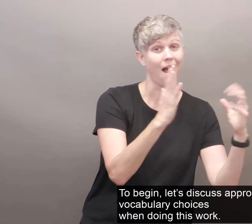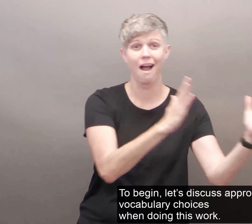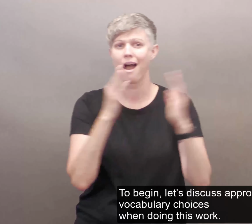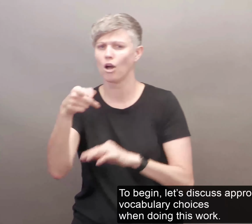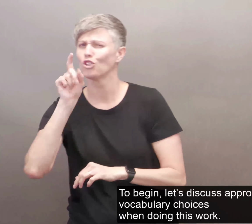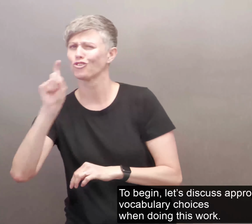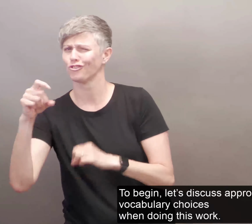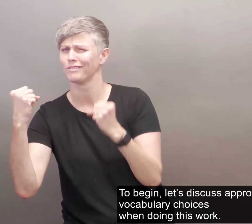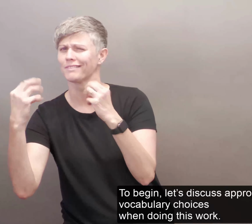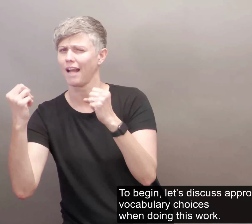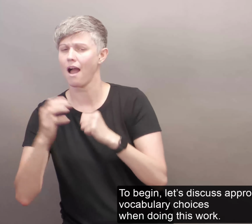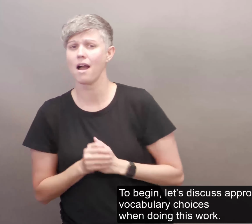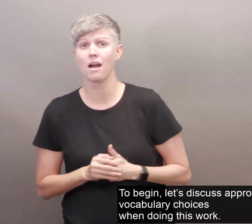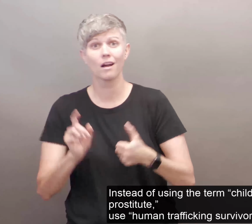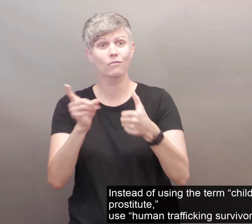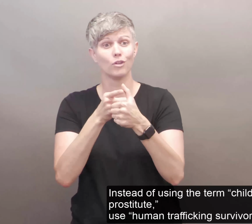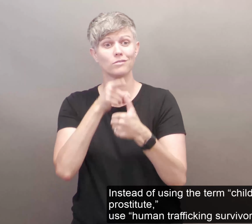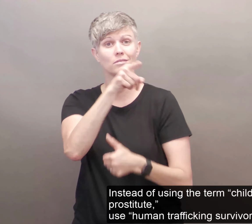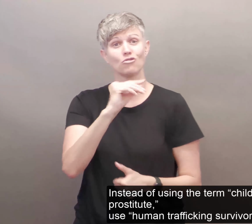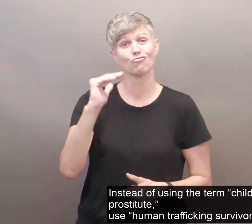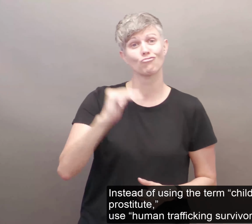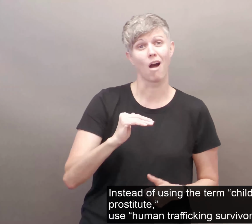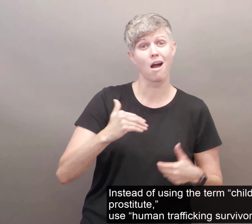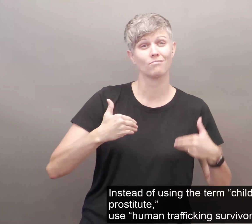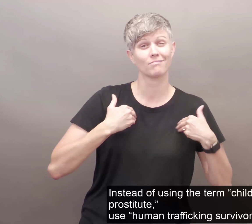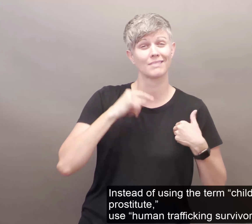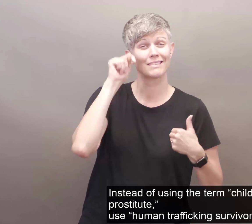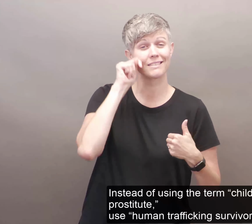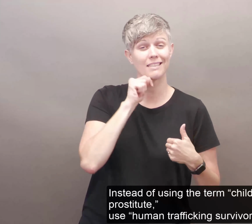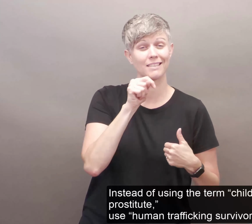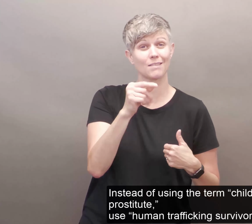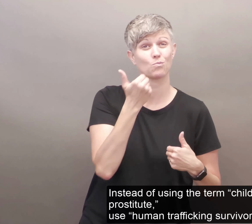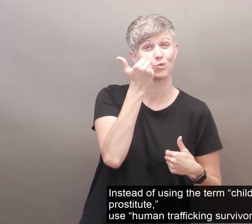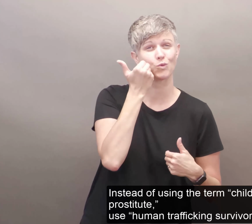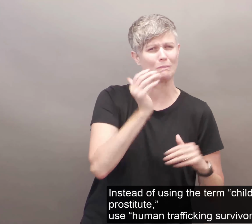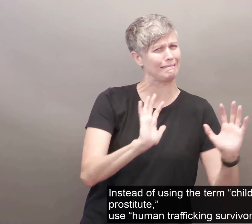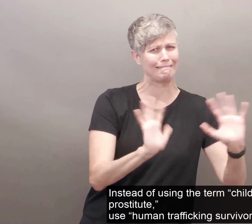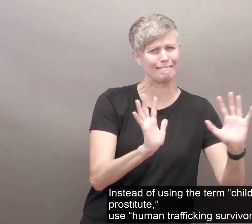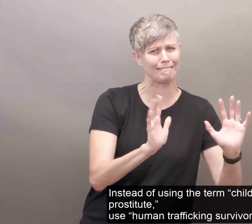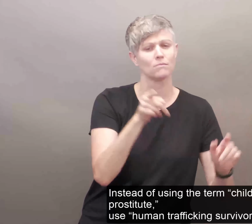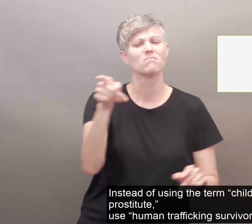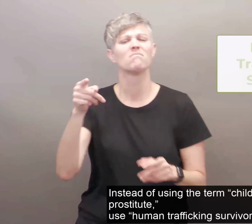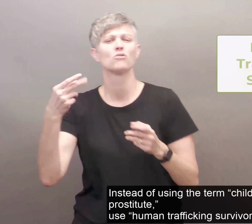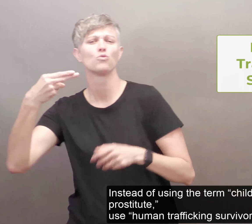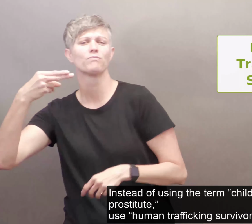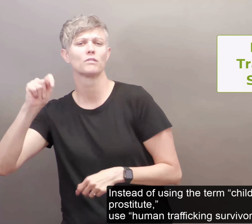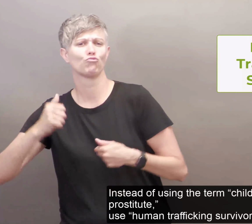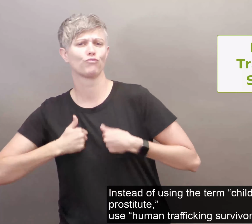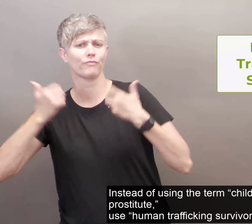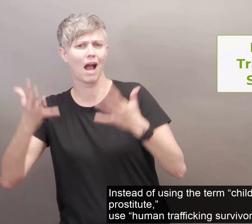choices when doing this work. Instead of using the term child or teen prostitute, use human trafficking